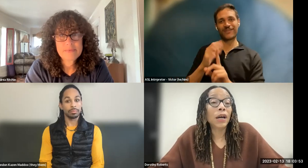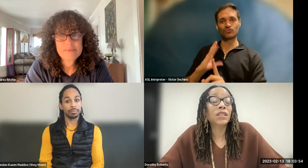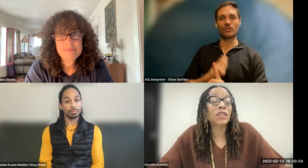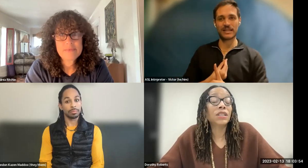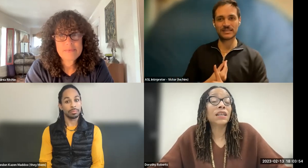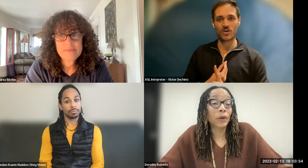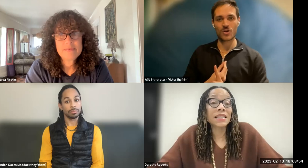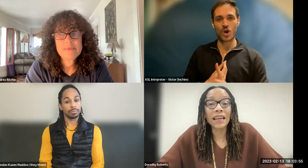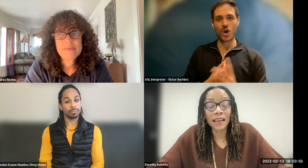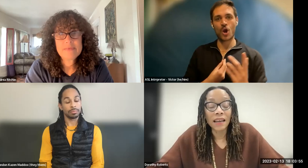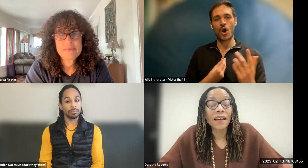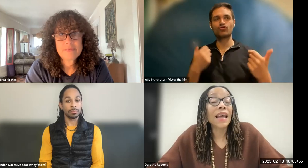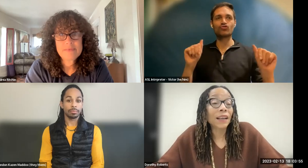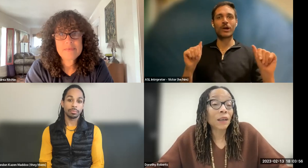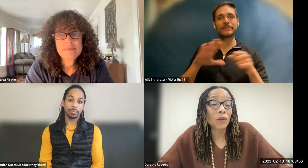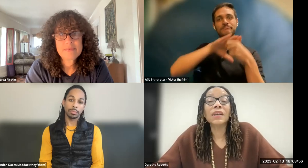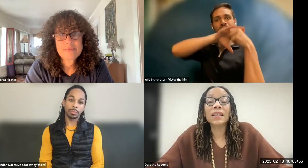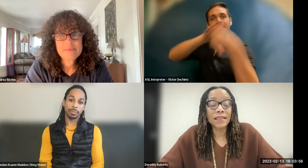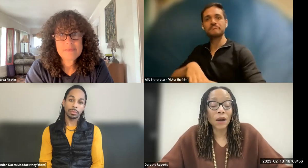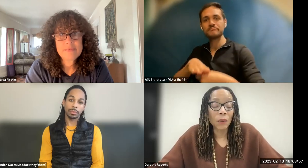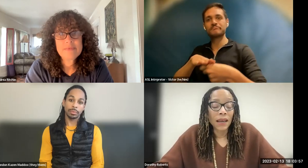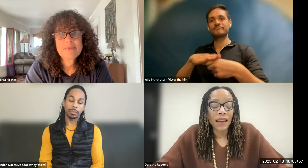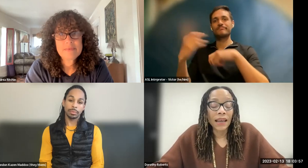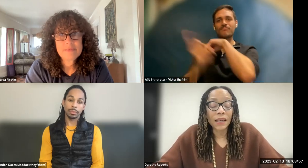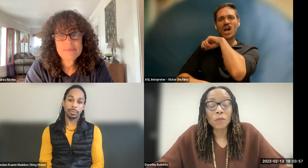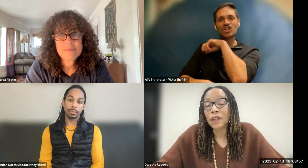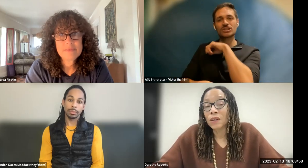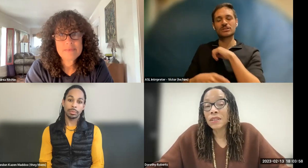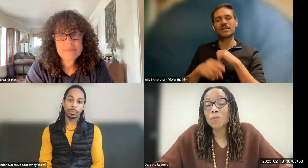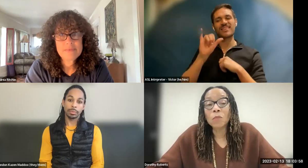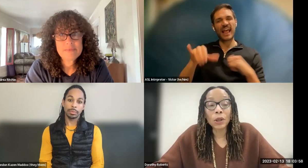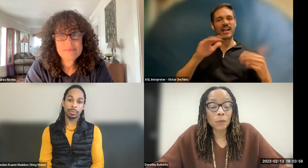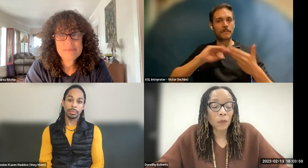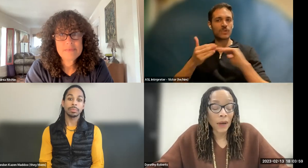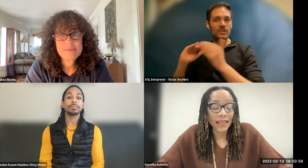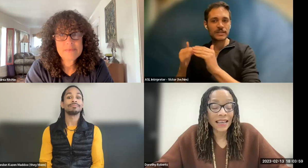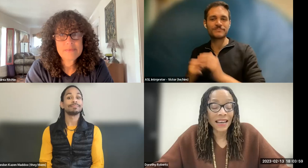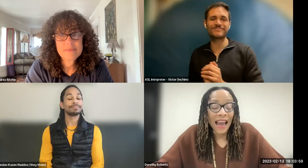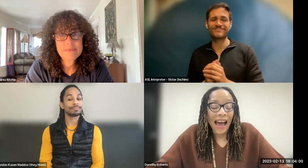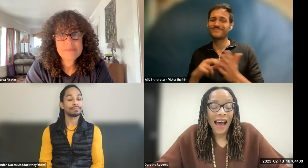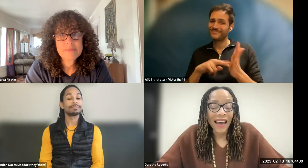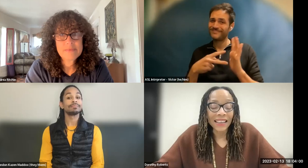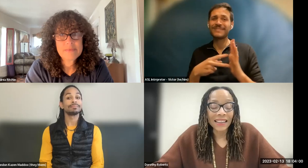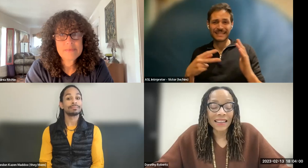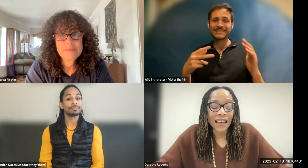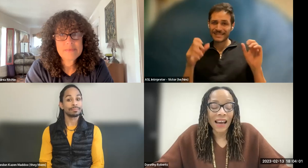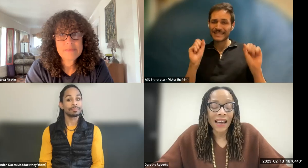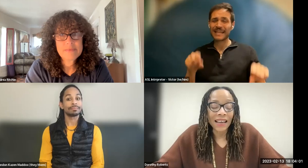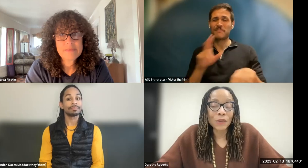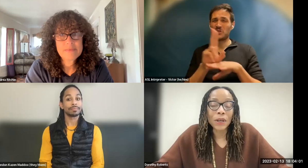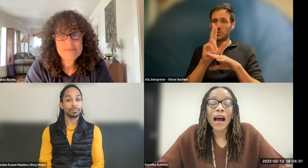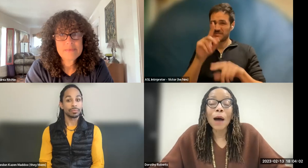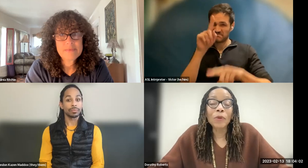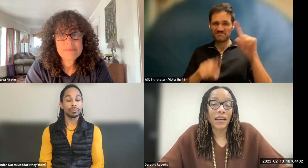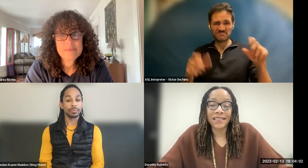regulating, punishing, suppressing that community. So it can be used in multiple ways. And